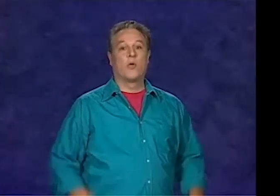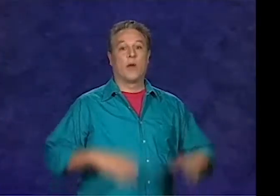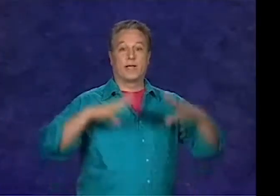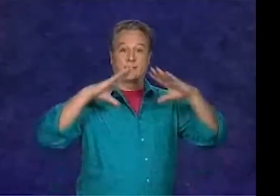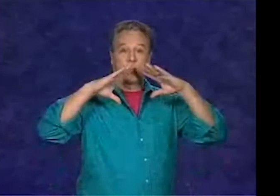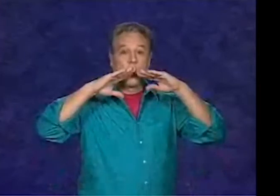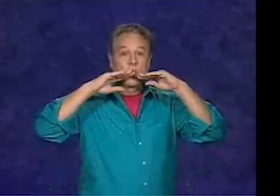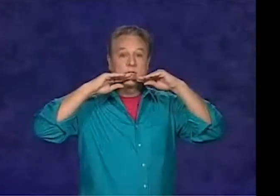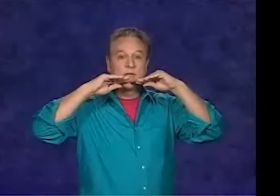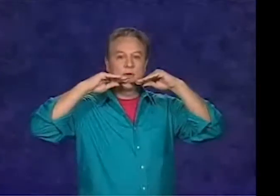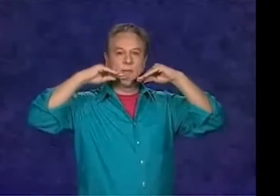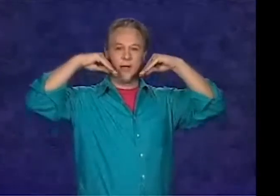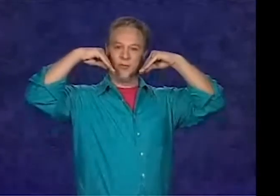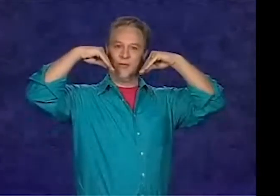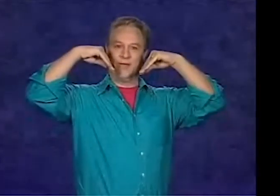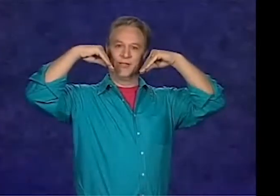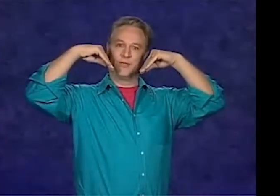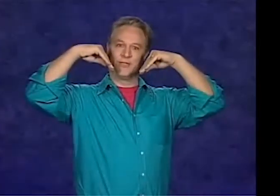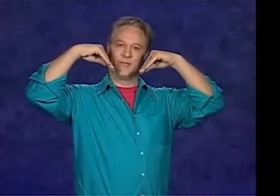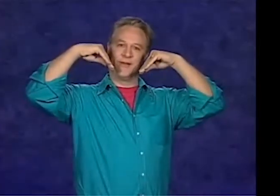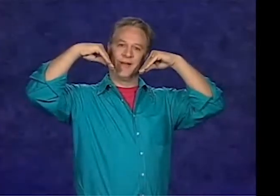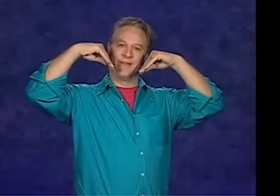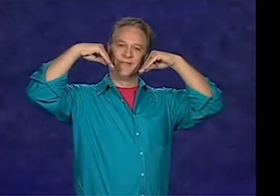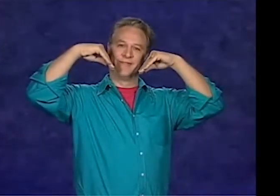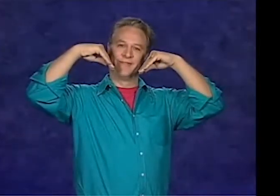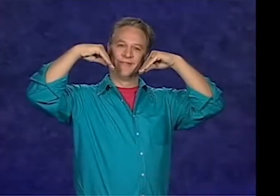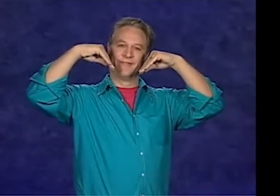Raise the corners of your mouth into a smile.